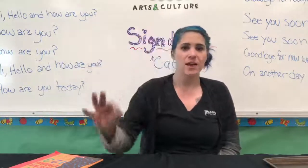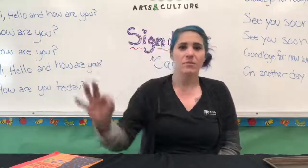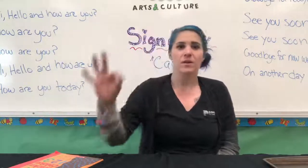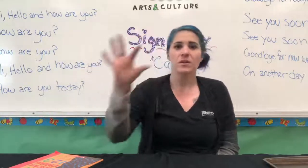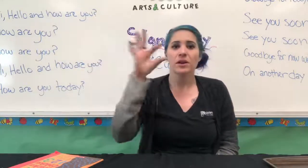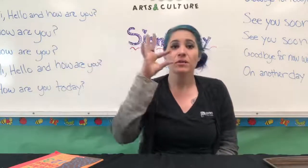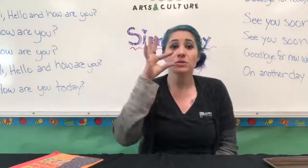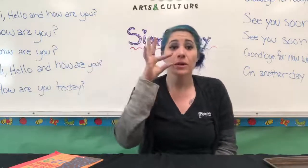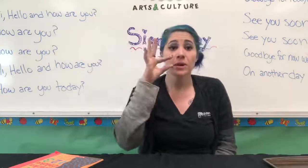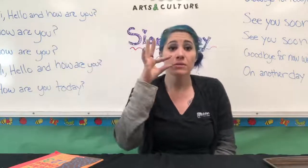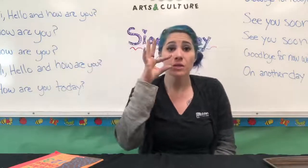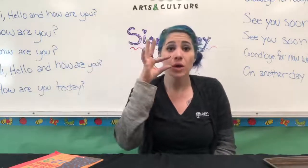And we're just gonna go to our nose and go